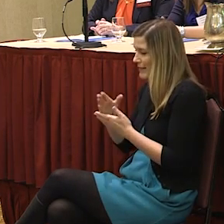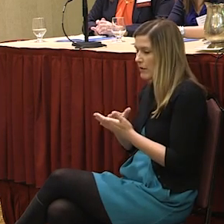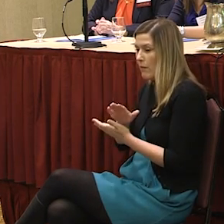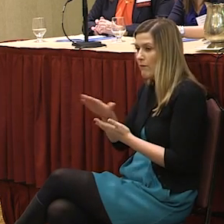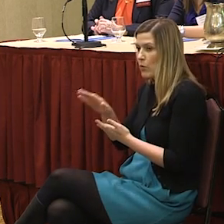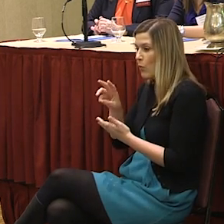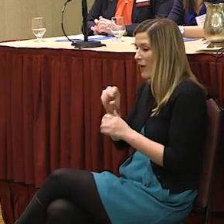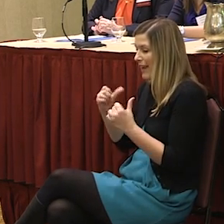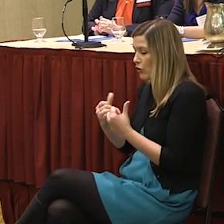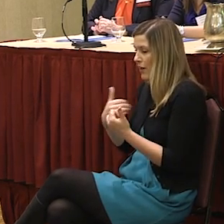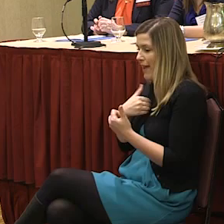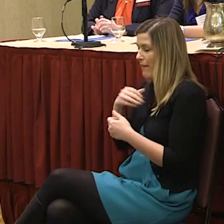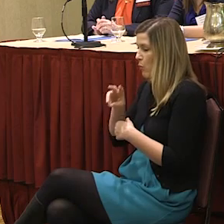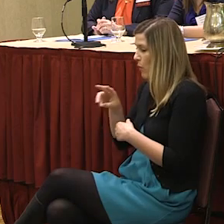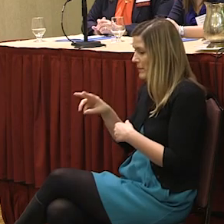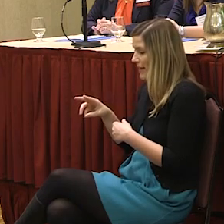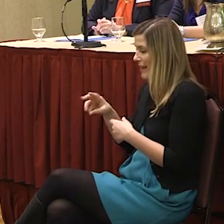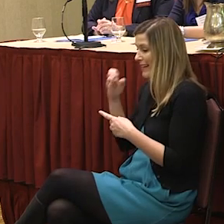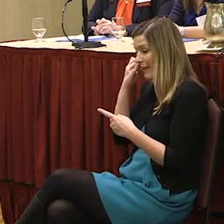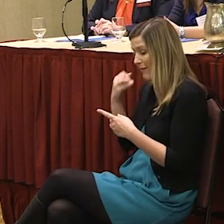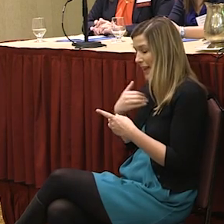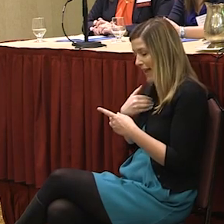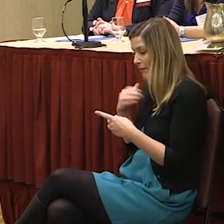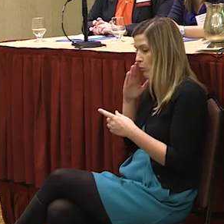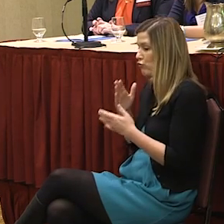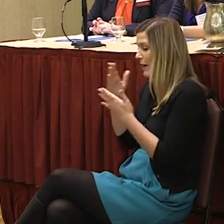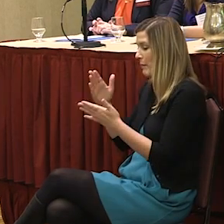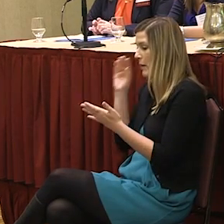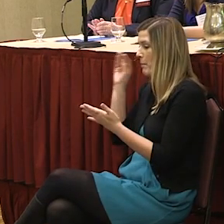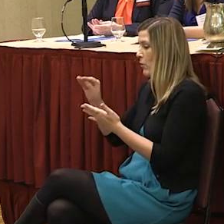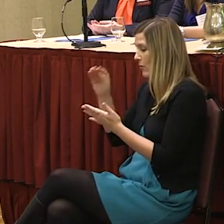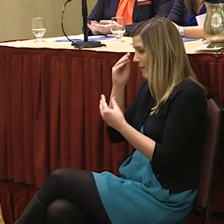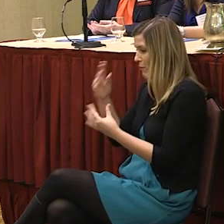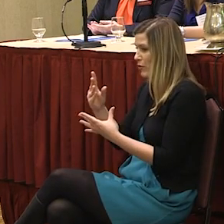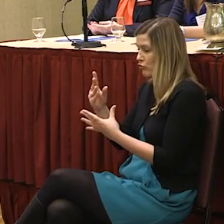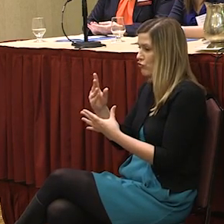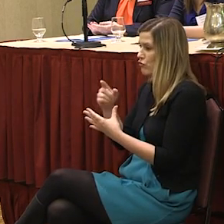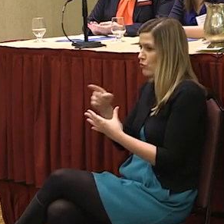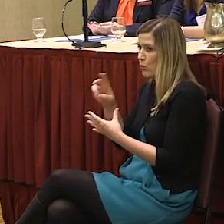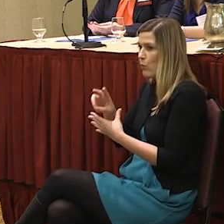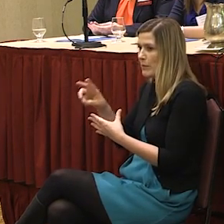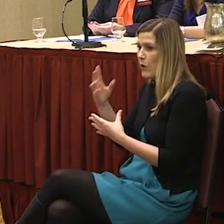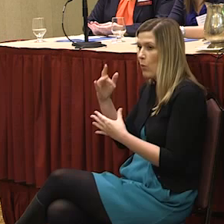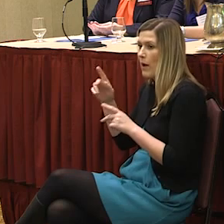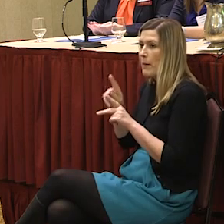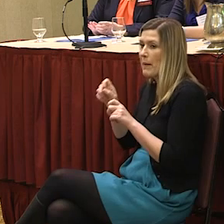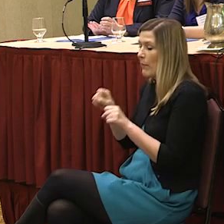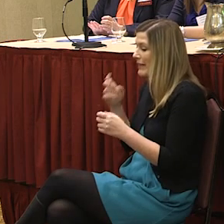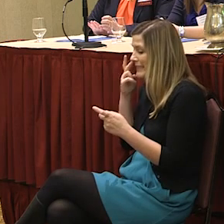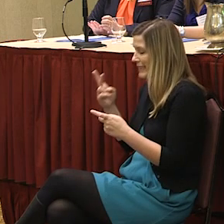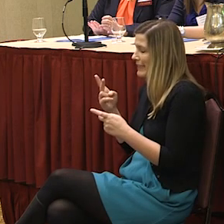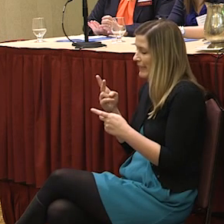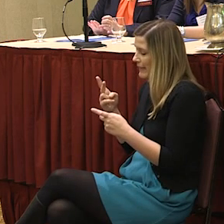sites, agencies have websites. If you have websites, I would recommend putting our information on your site so that people can view